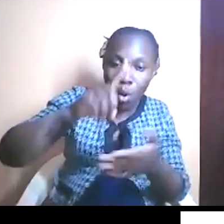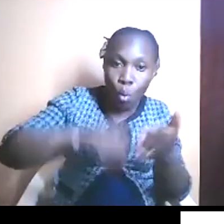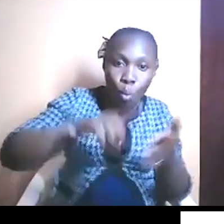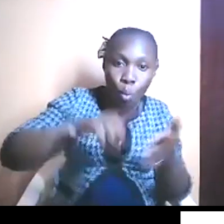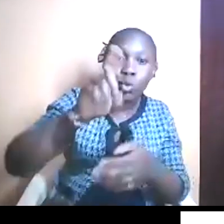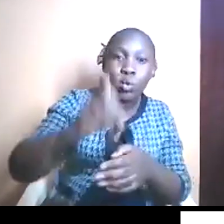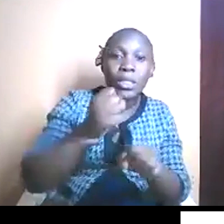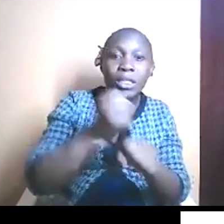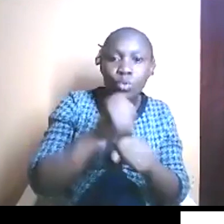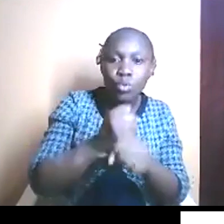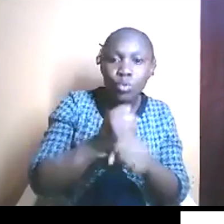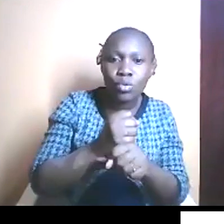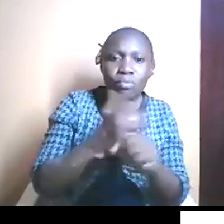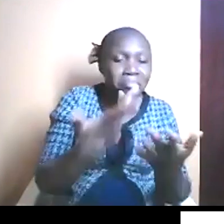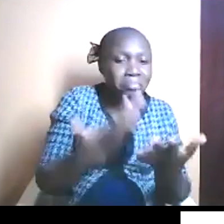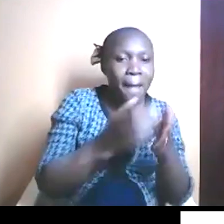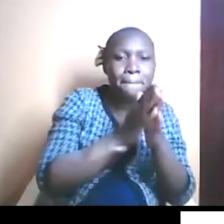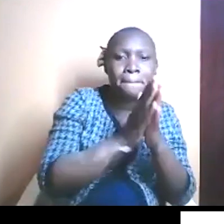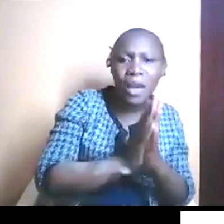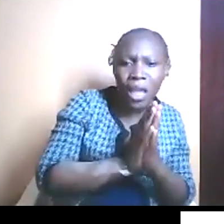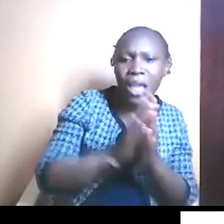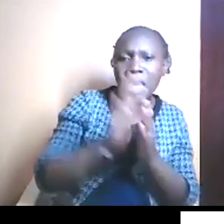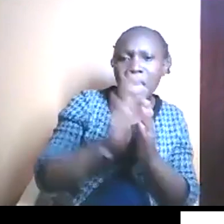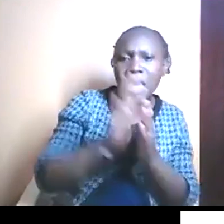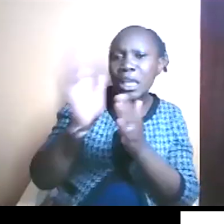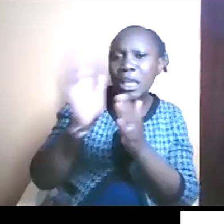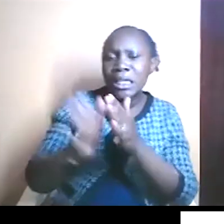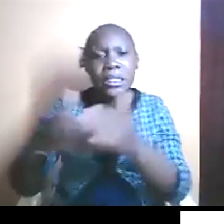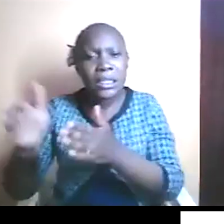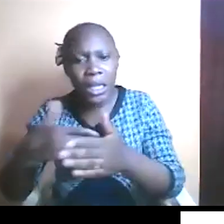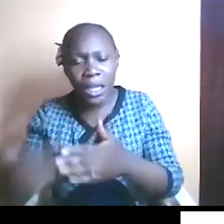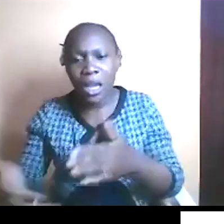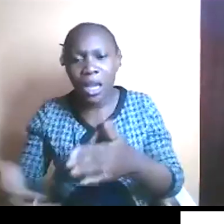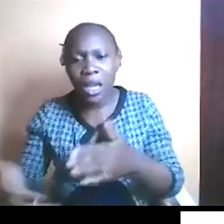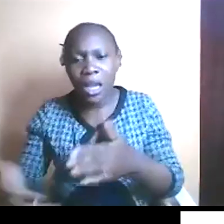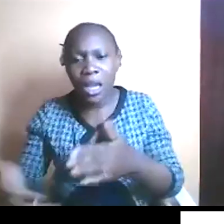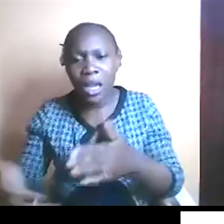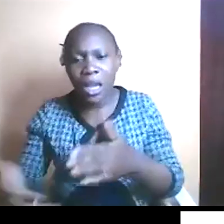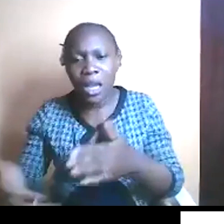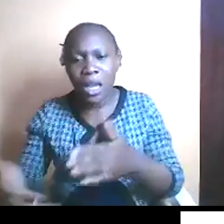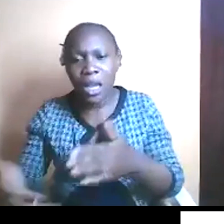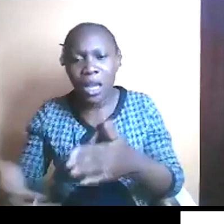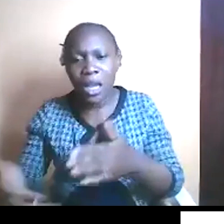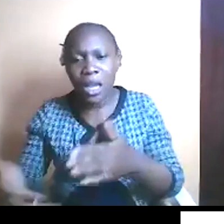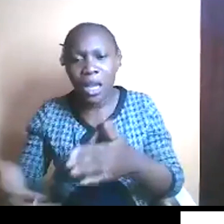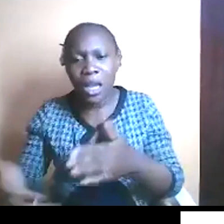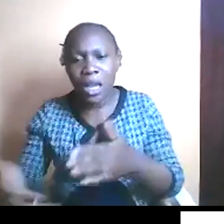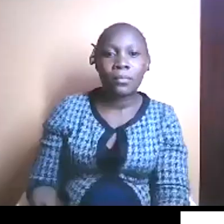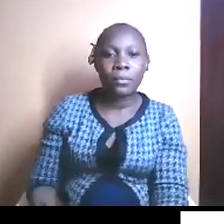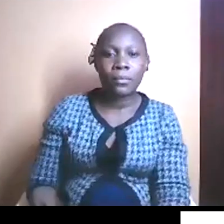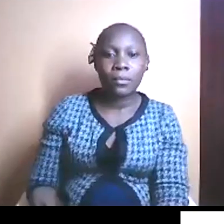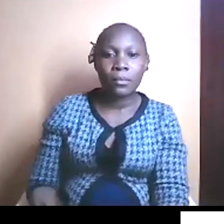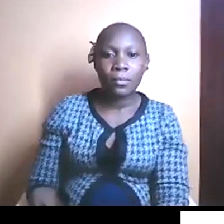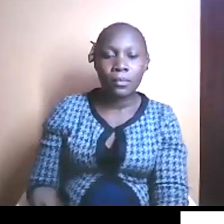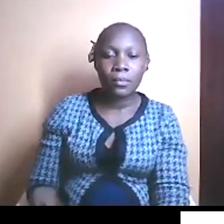it's prayer, if it's singing, if it's calling somebody, if it's going out and taking a cup of coffee, whatever you need to do to